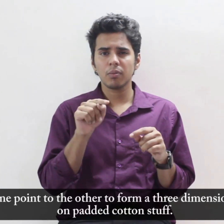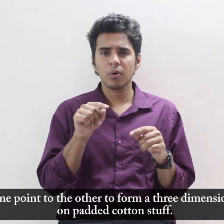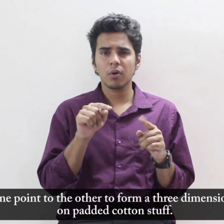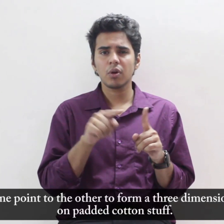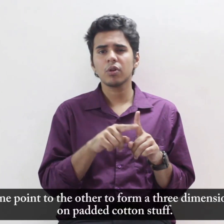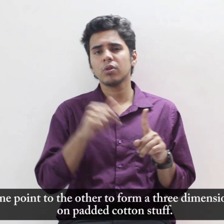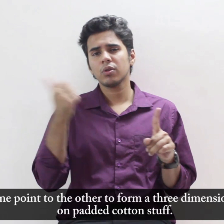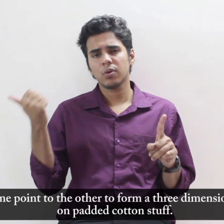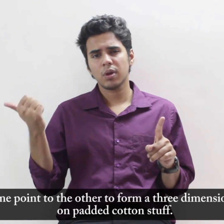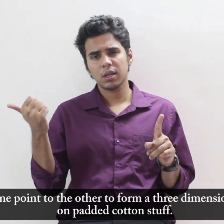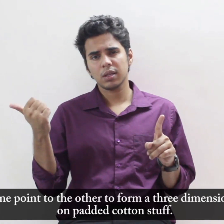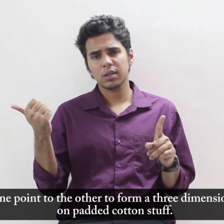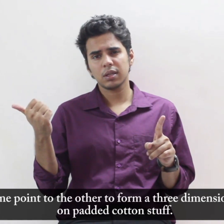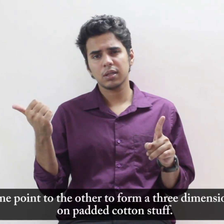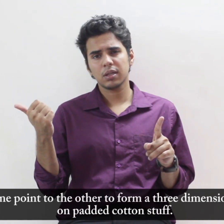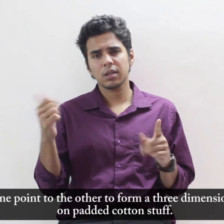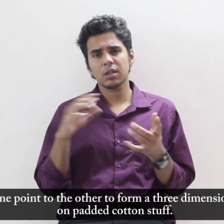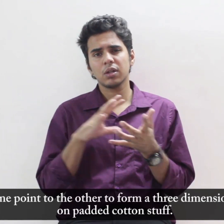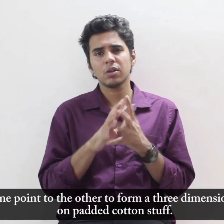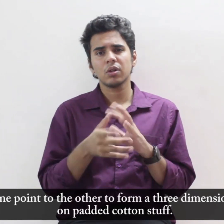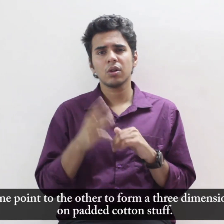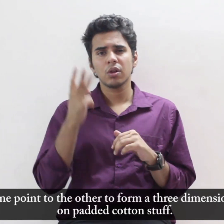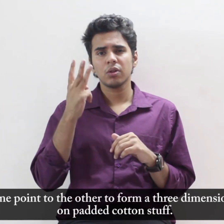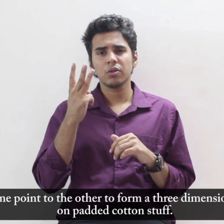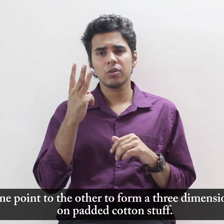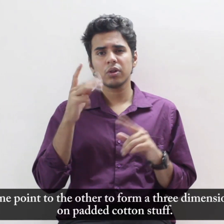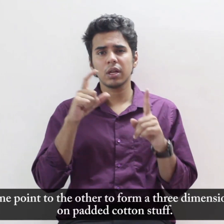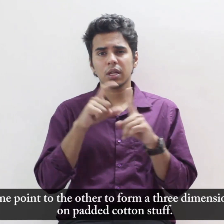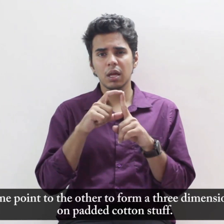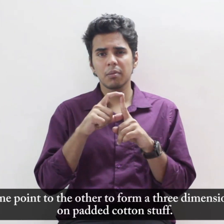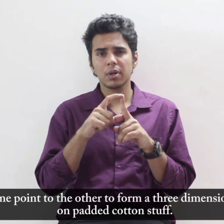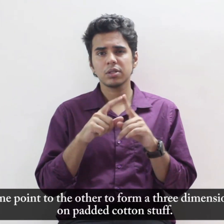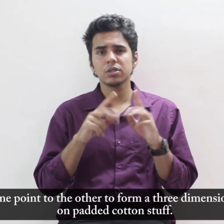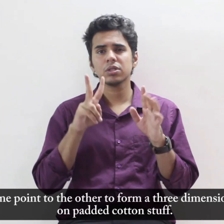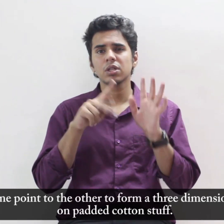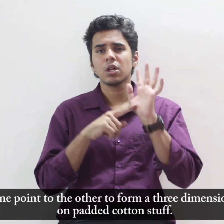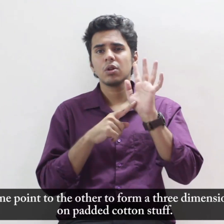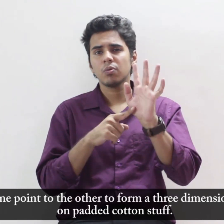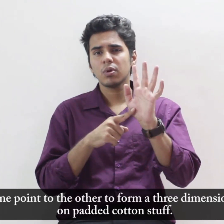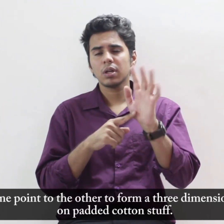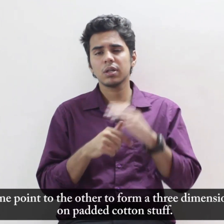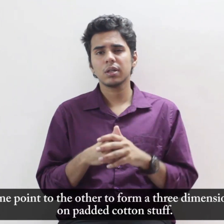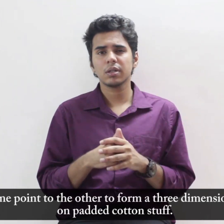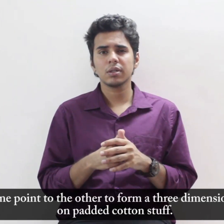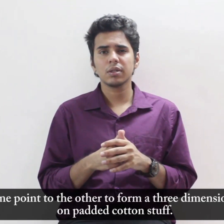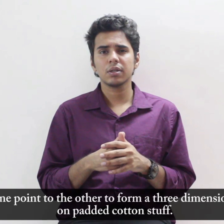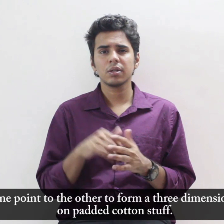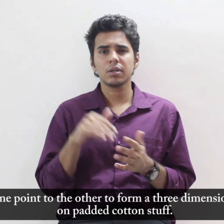from one point to the other to form a three-dimension motif on padded cotton stuff.